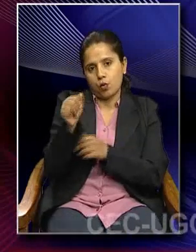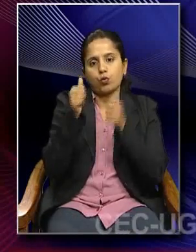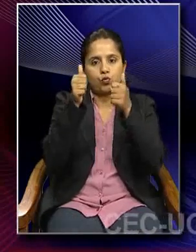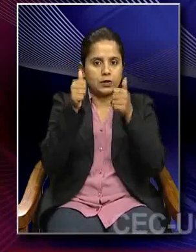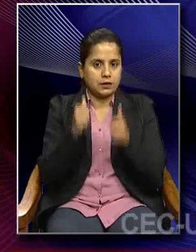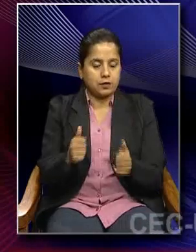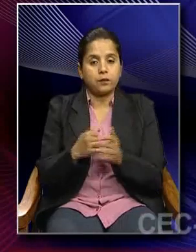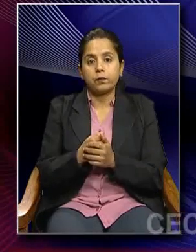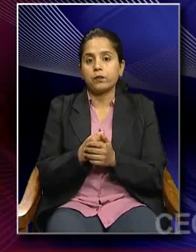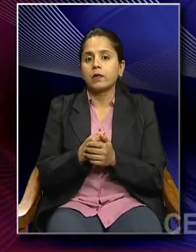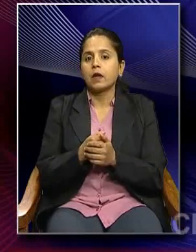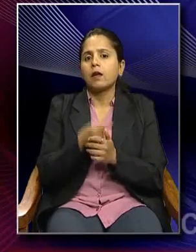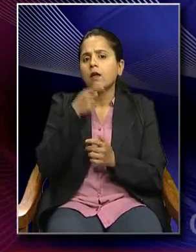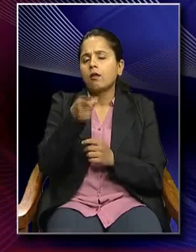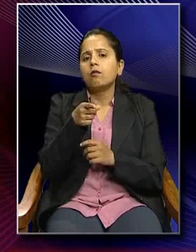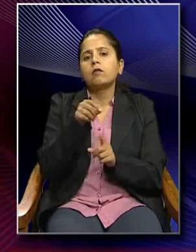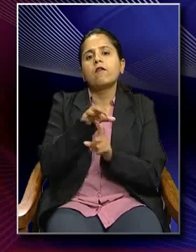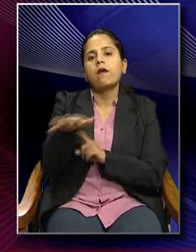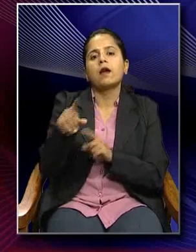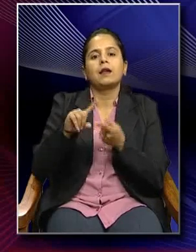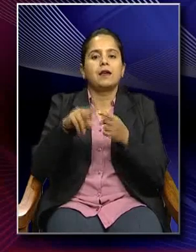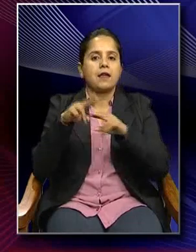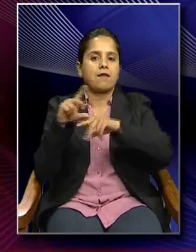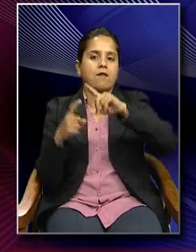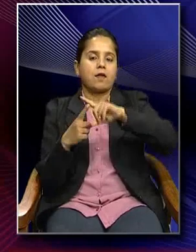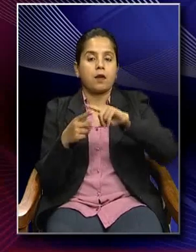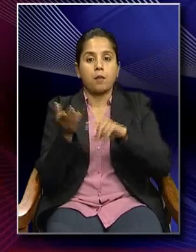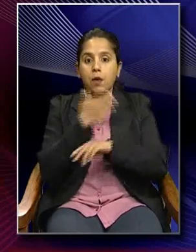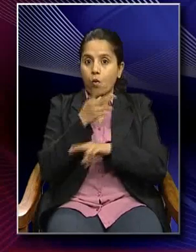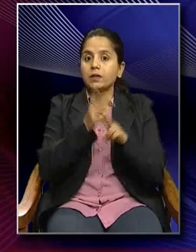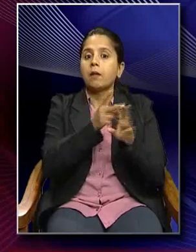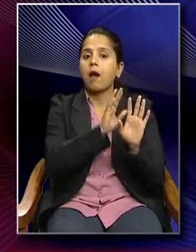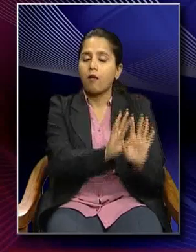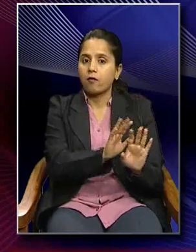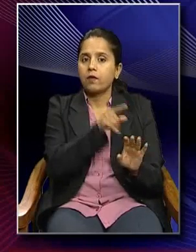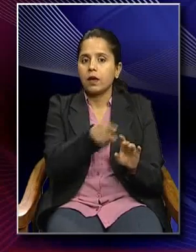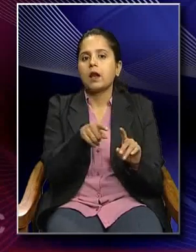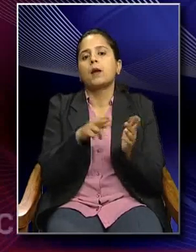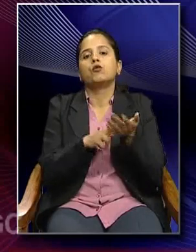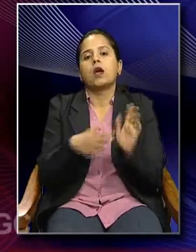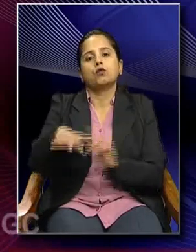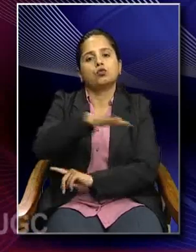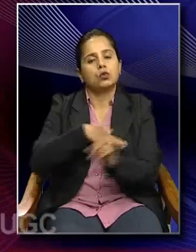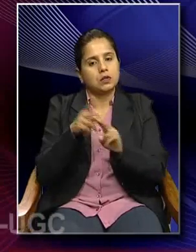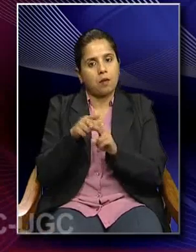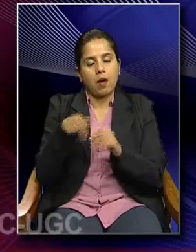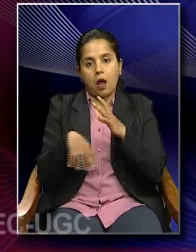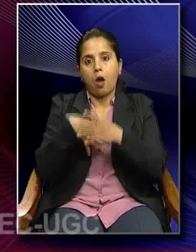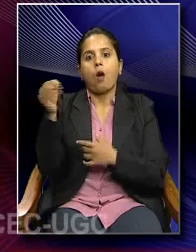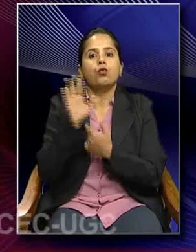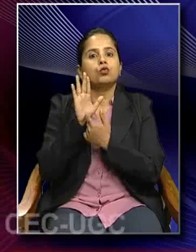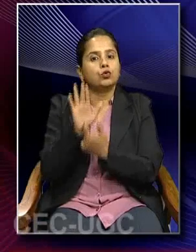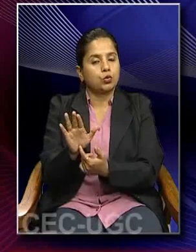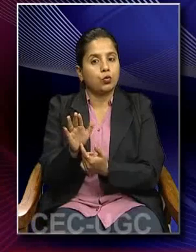So the effect, you can say, pre-exists in this Prakriti and comes out of it